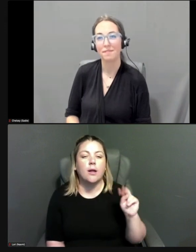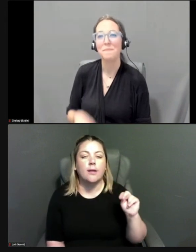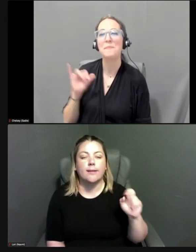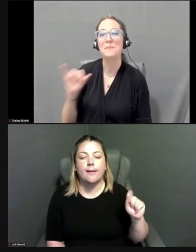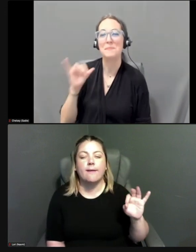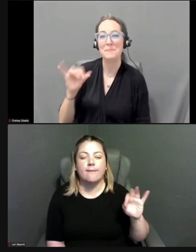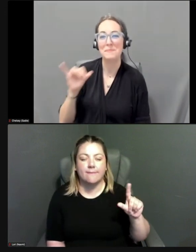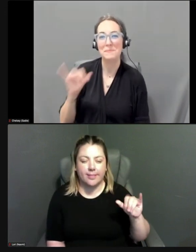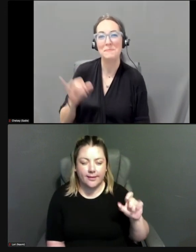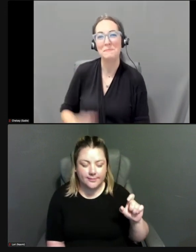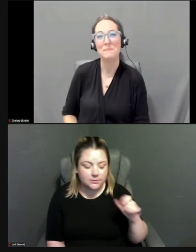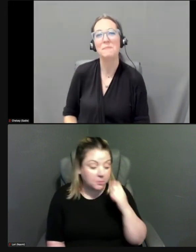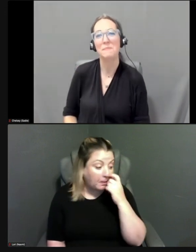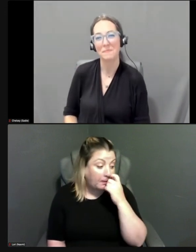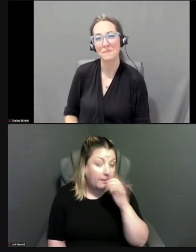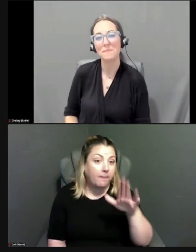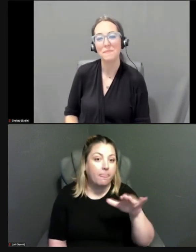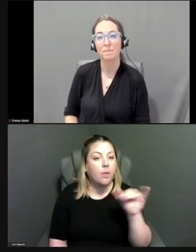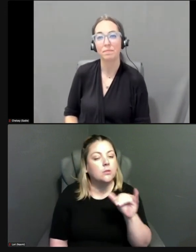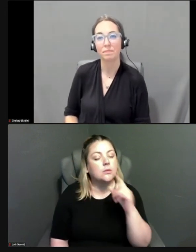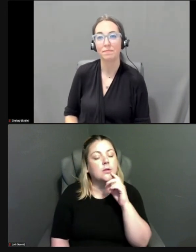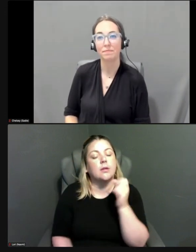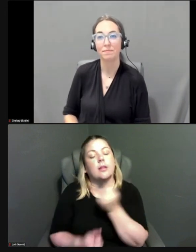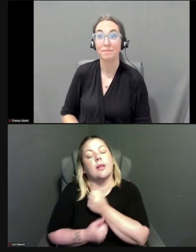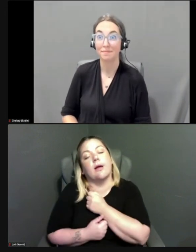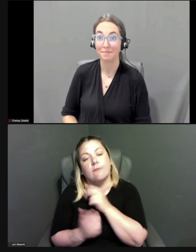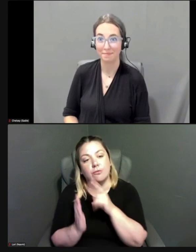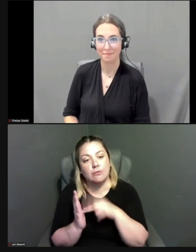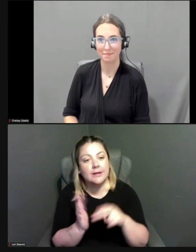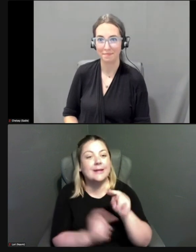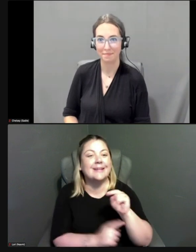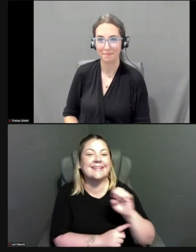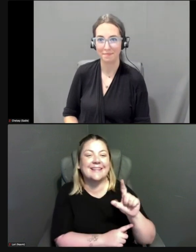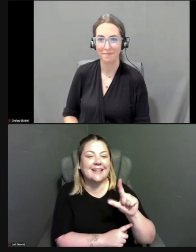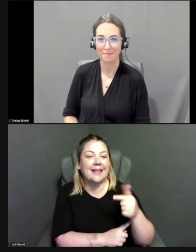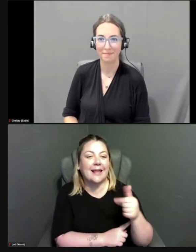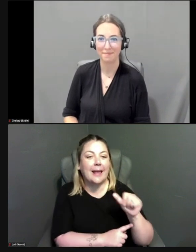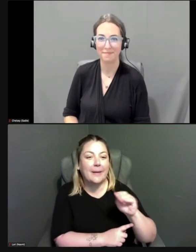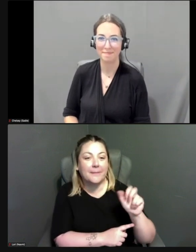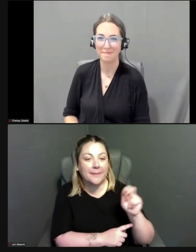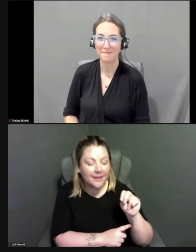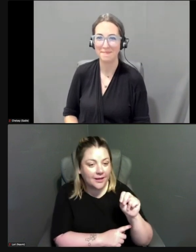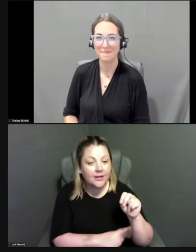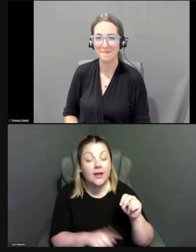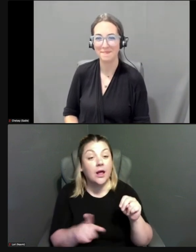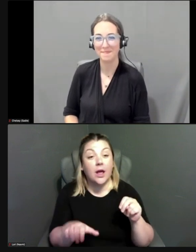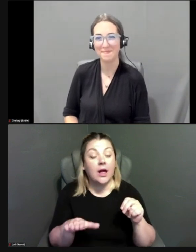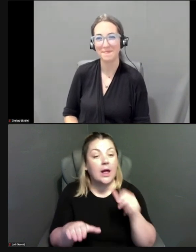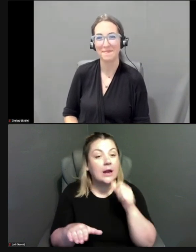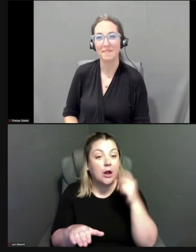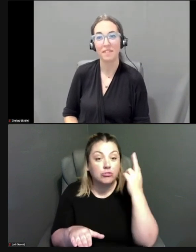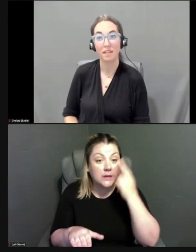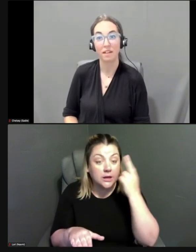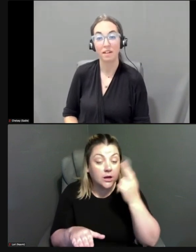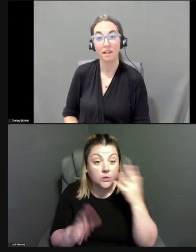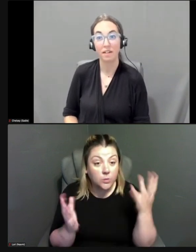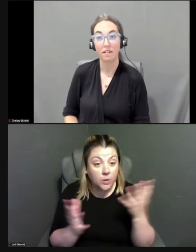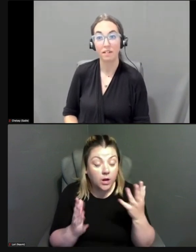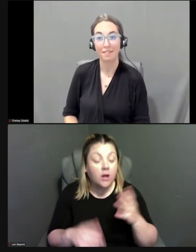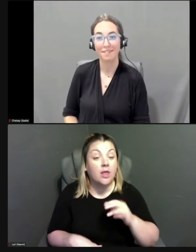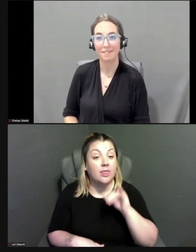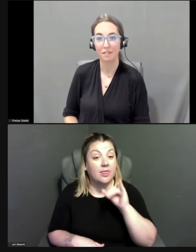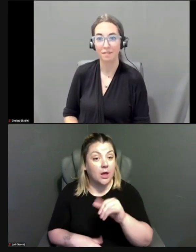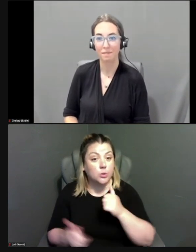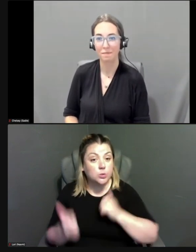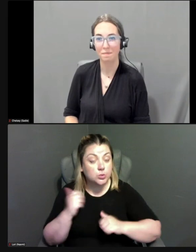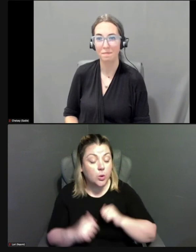fun fact, I am like a huge Neil Gaiman fan, and I didn't realize this, but like the show, I